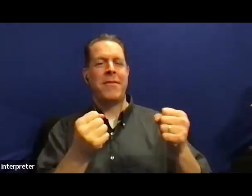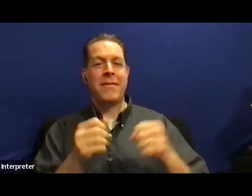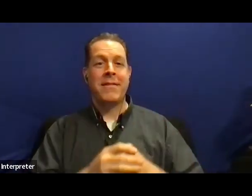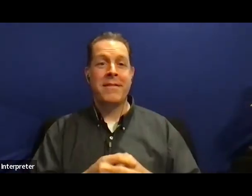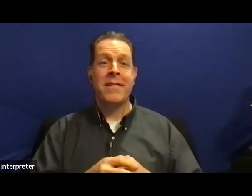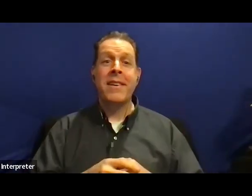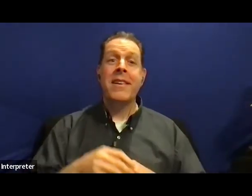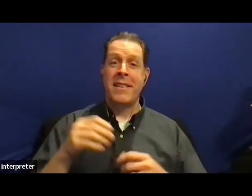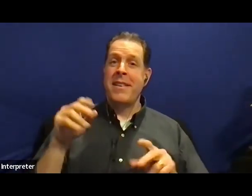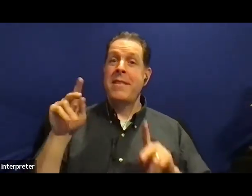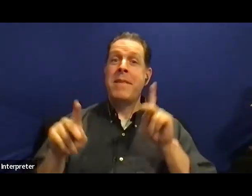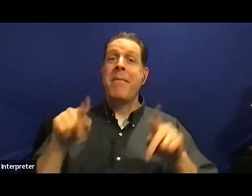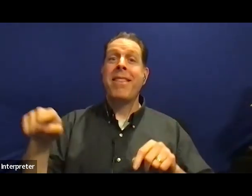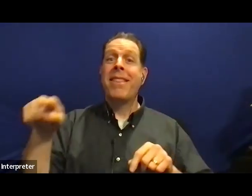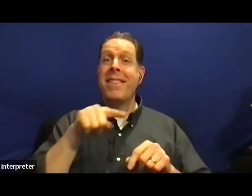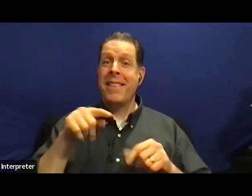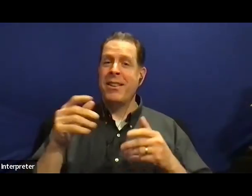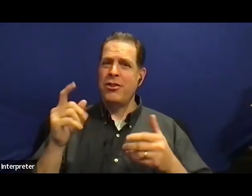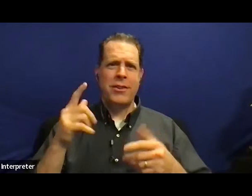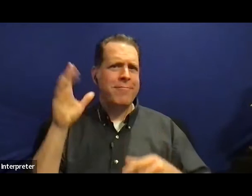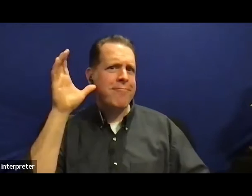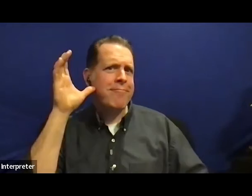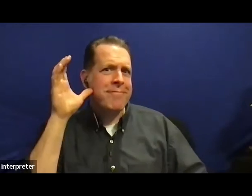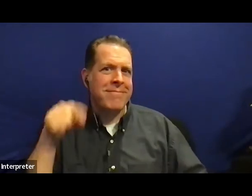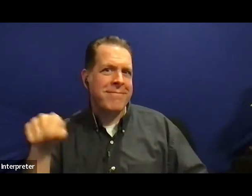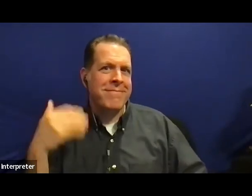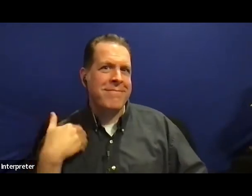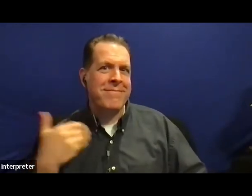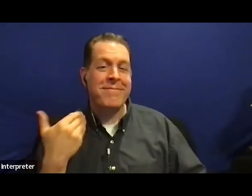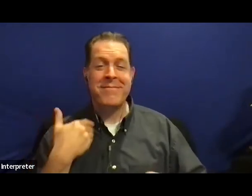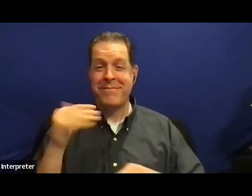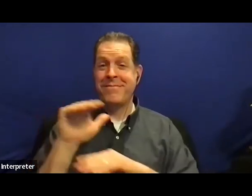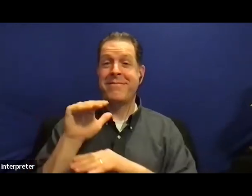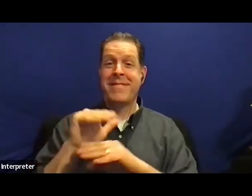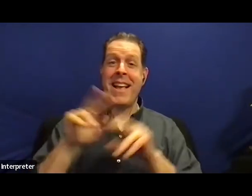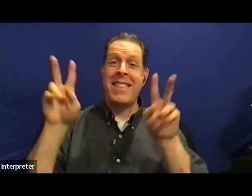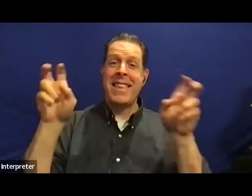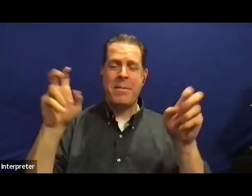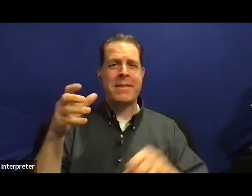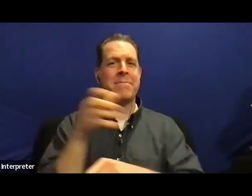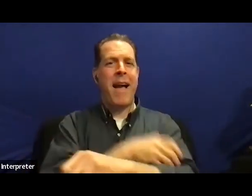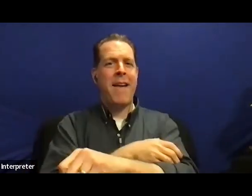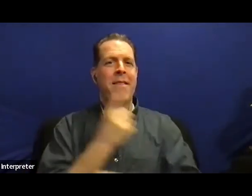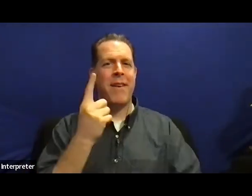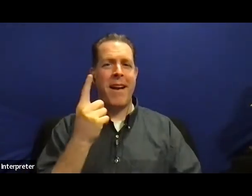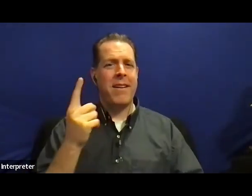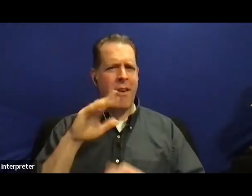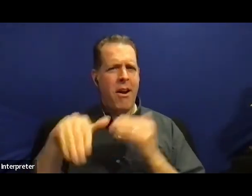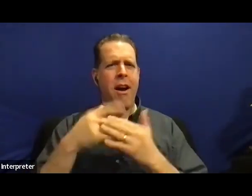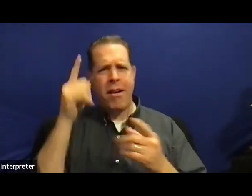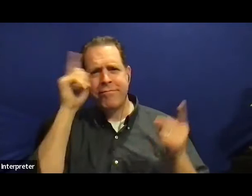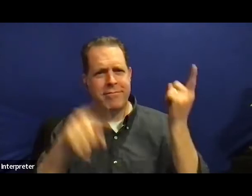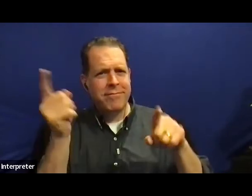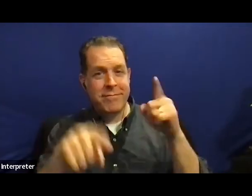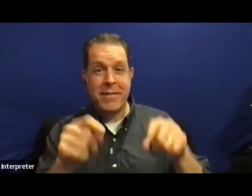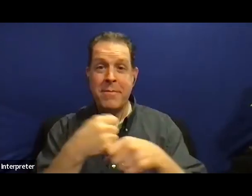take the time to invest and to listen? Tonight's theme is a powerful one. And I believe we can all agree that making our community